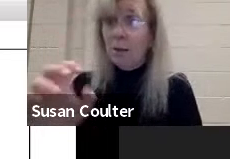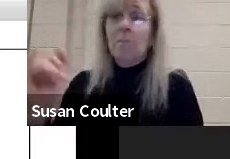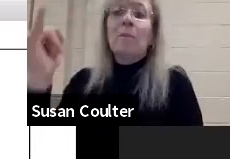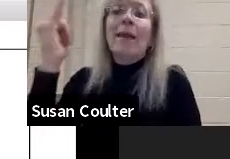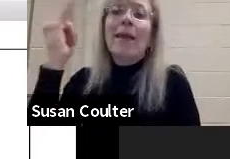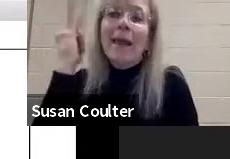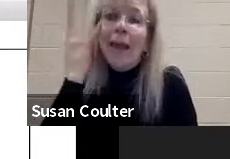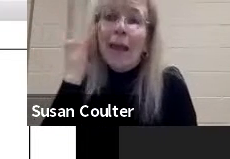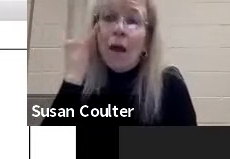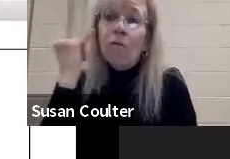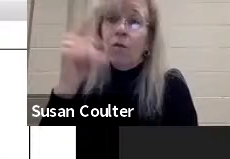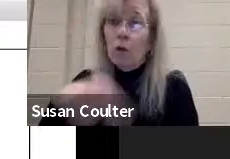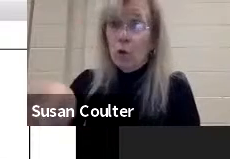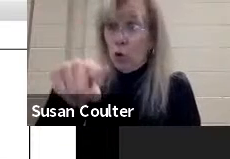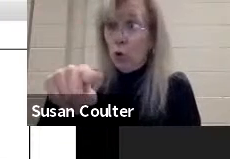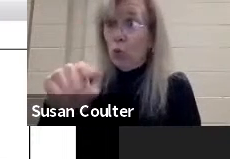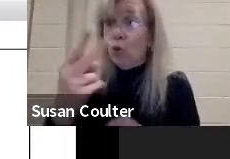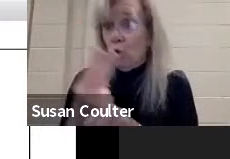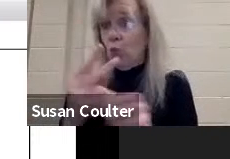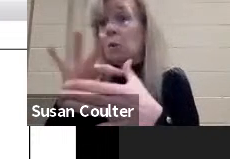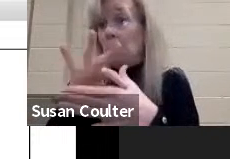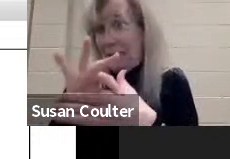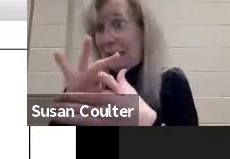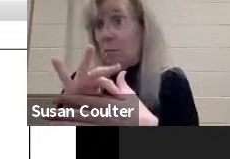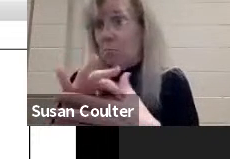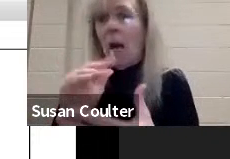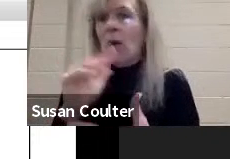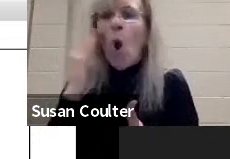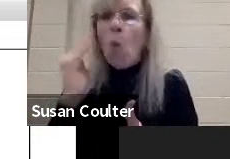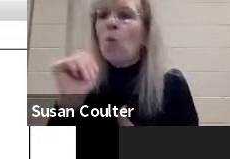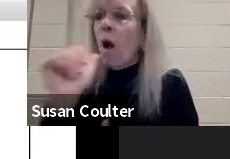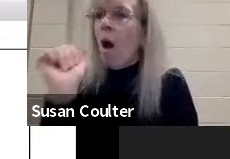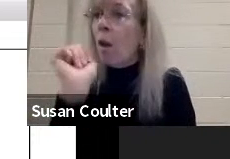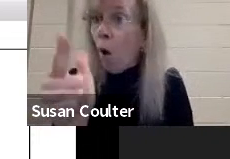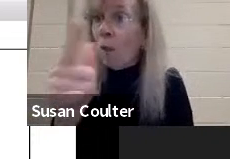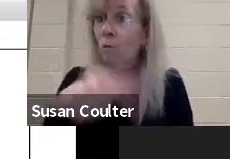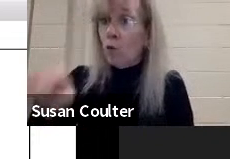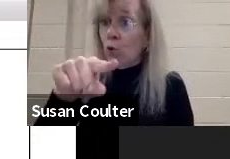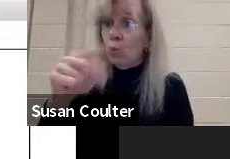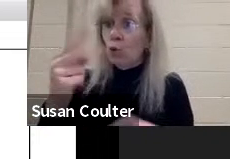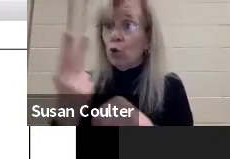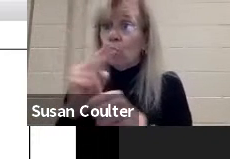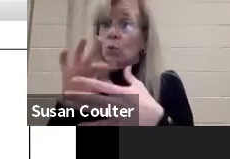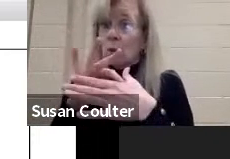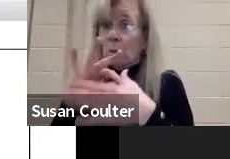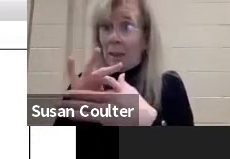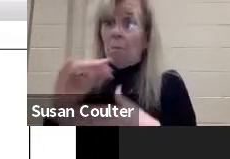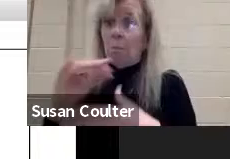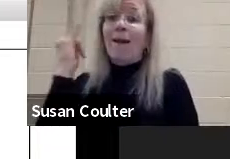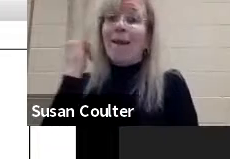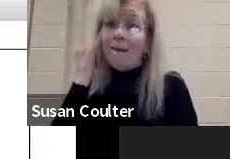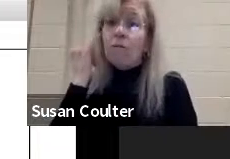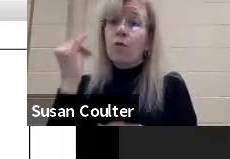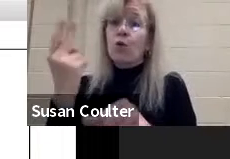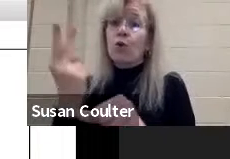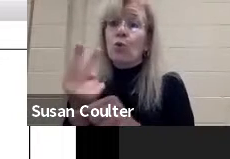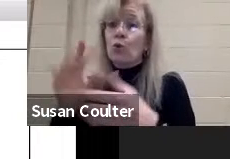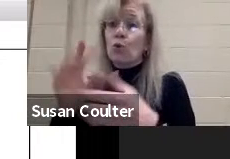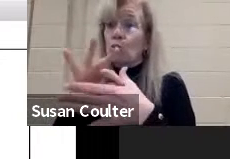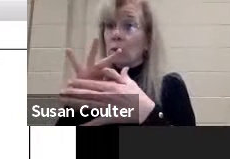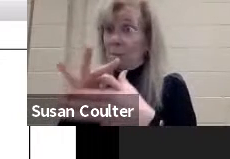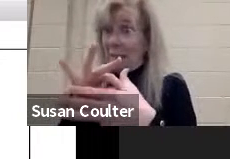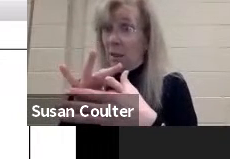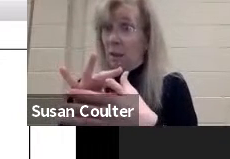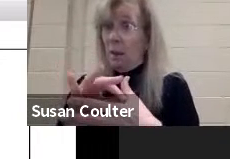sauce, if you use meat, I know not all of you meat, but if